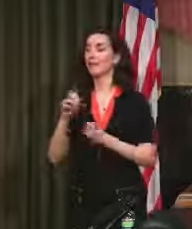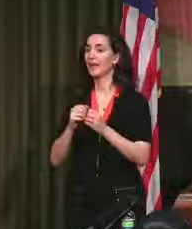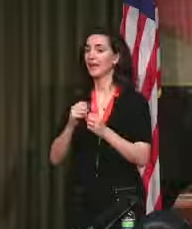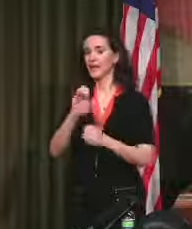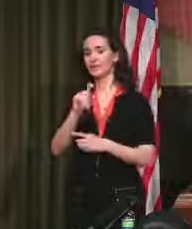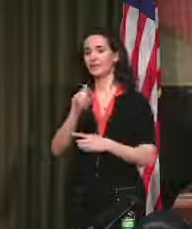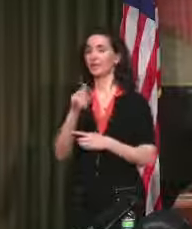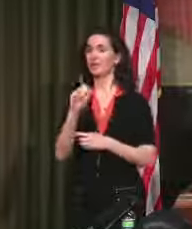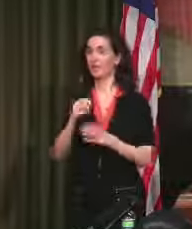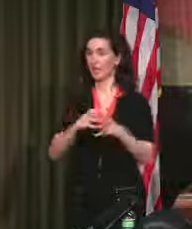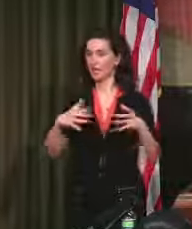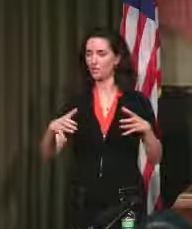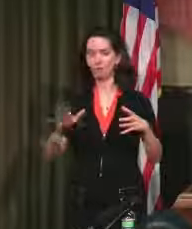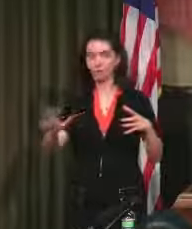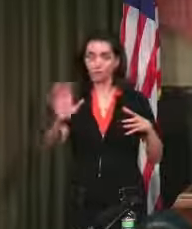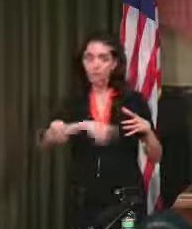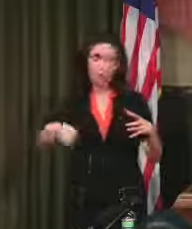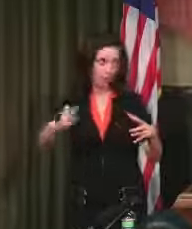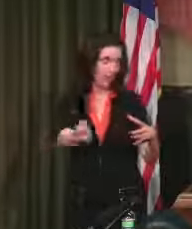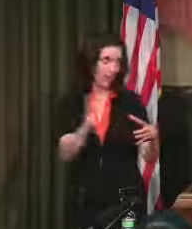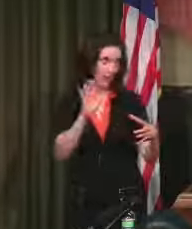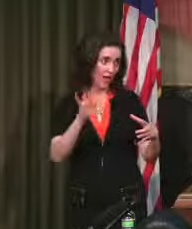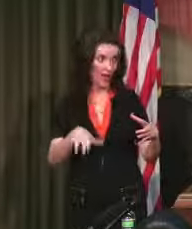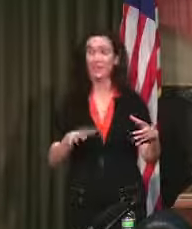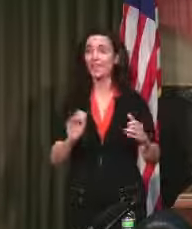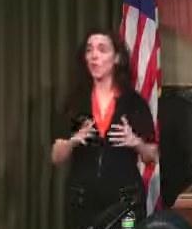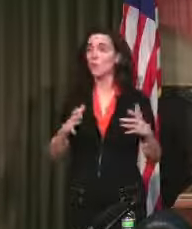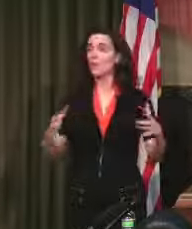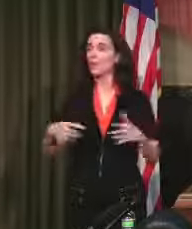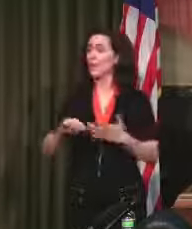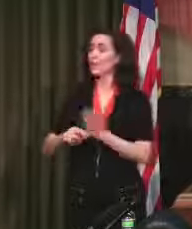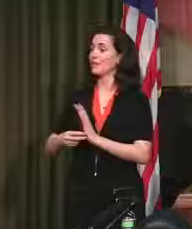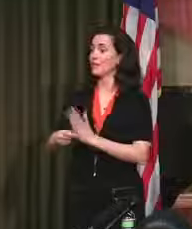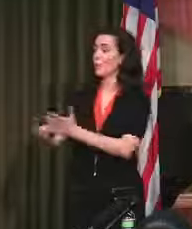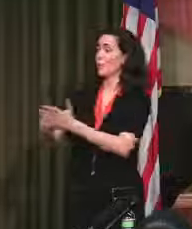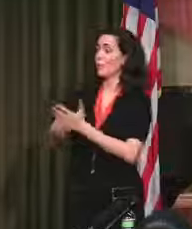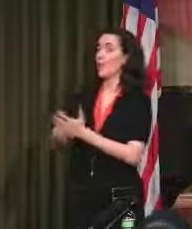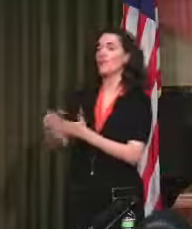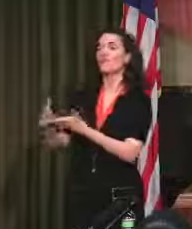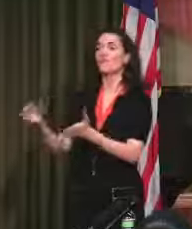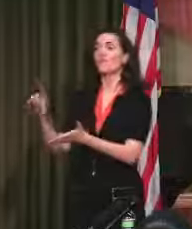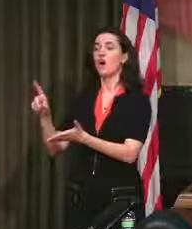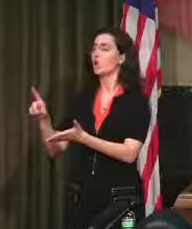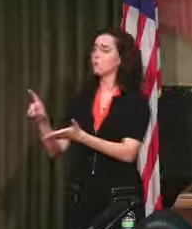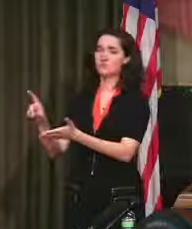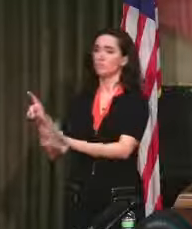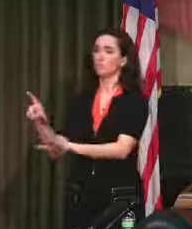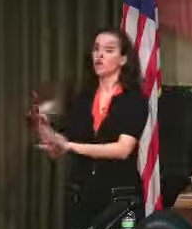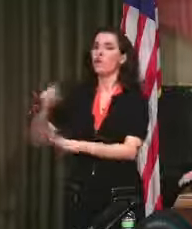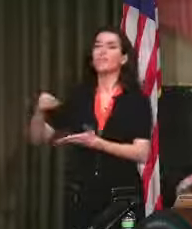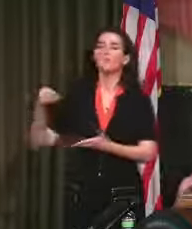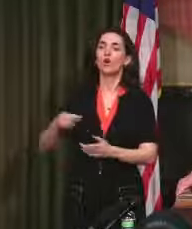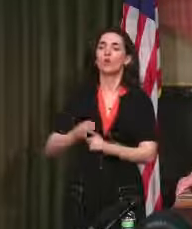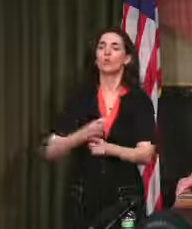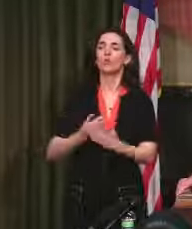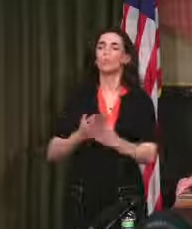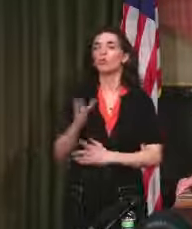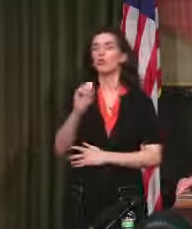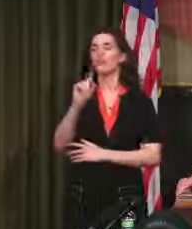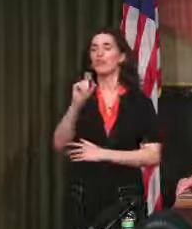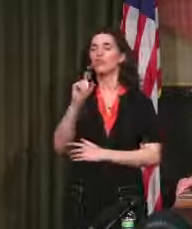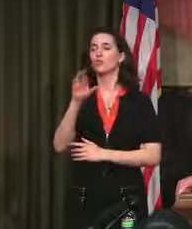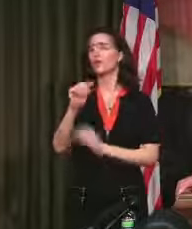this, does not create a demand for general fund. It is funded through statutory